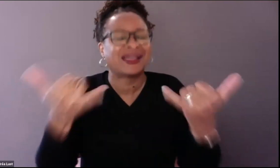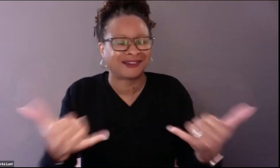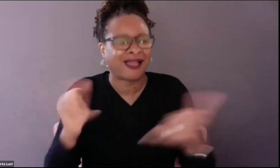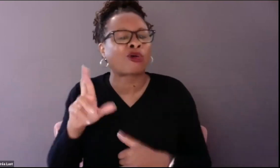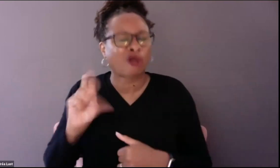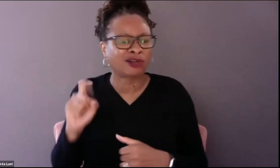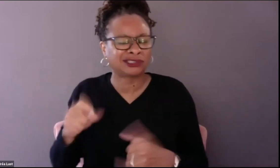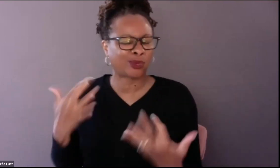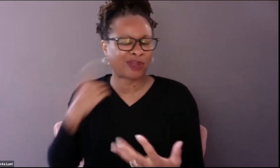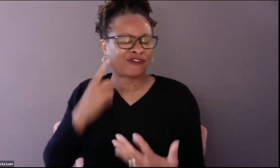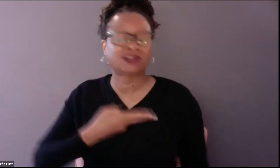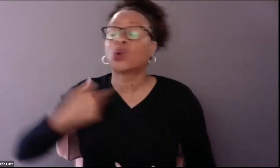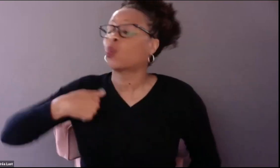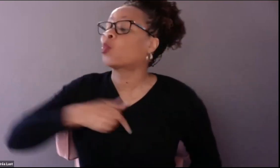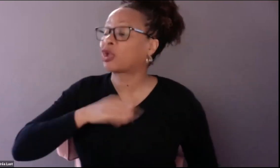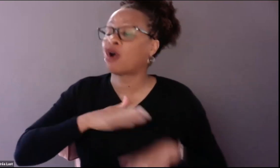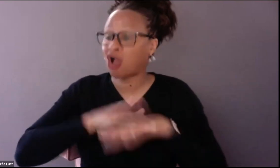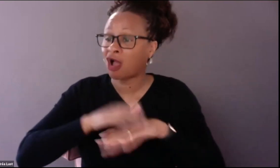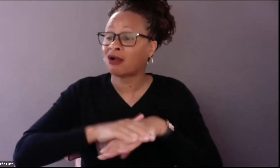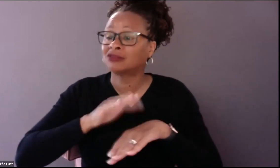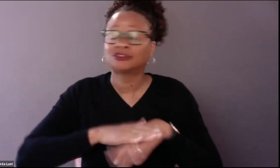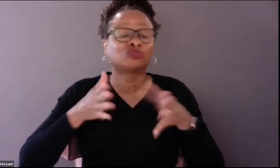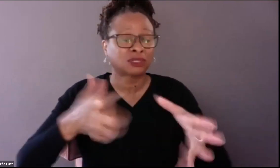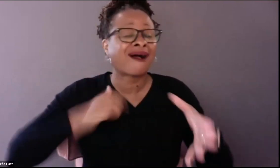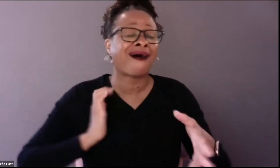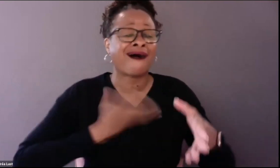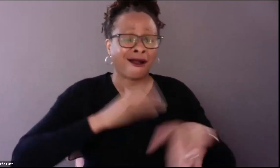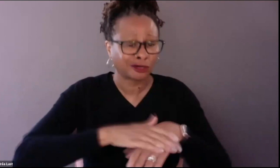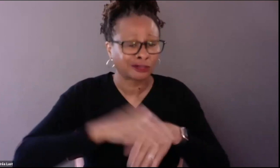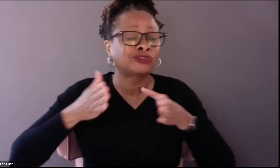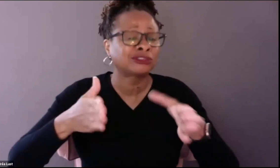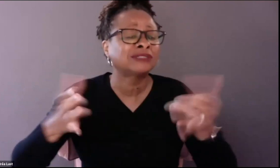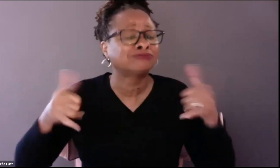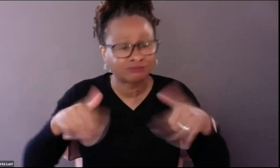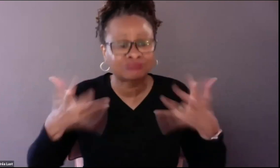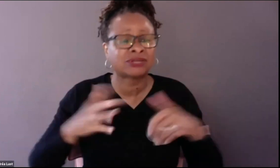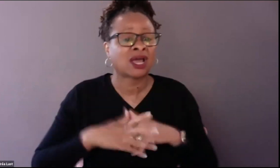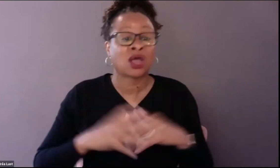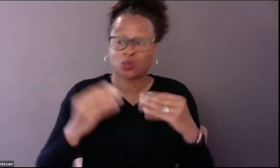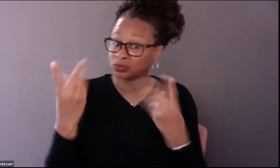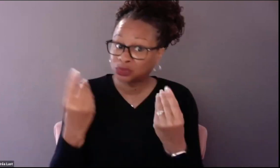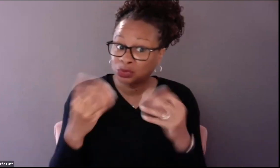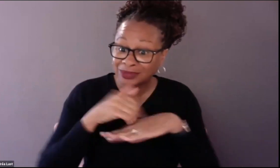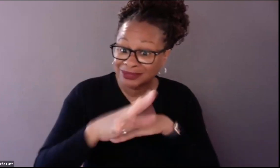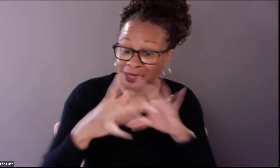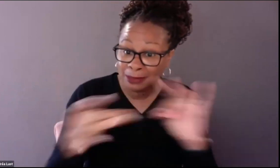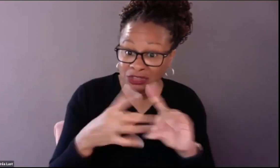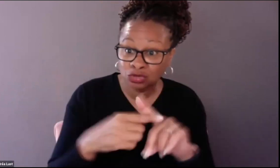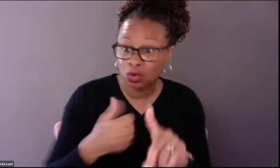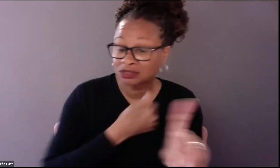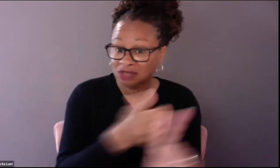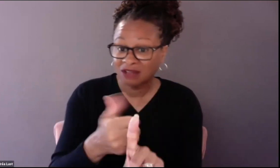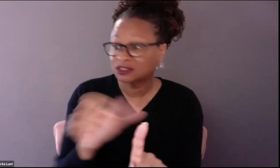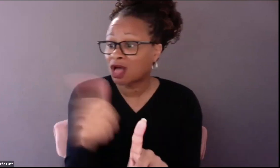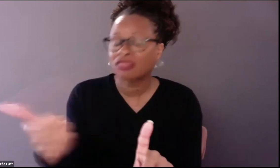street now. It's a way of us actively disrupting the status quo to send a message to ourselves and others that there's something